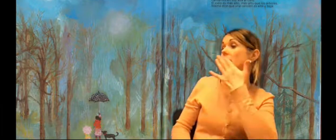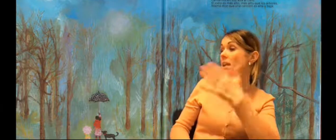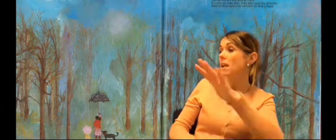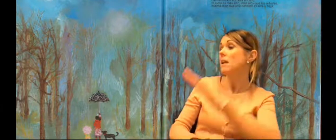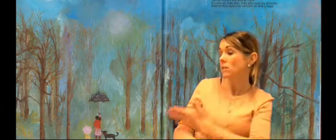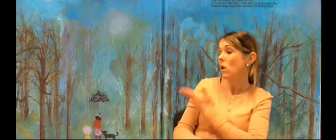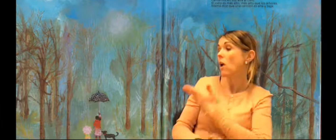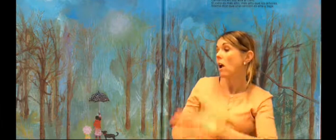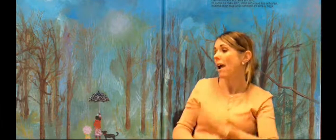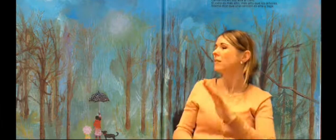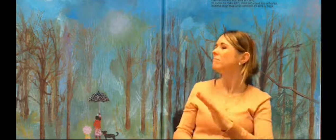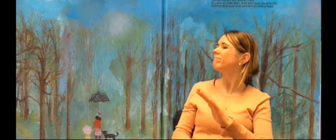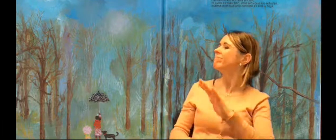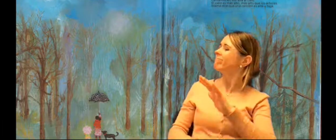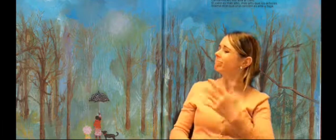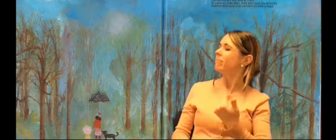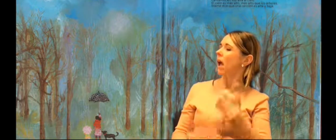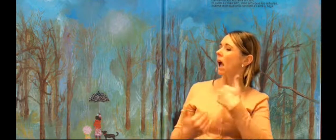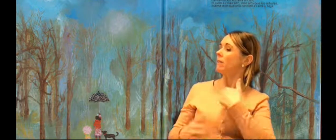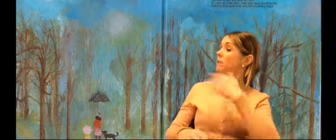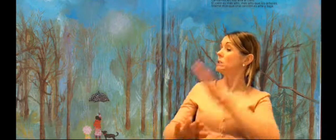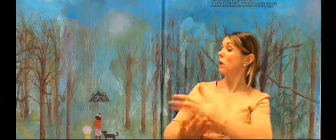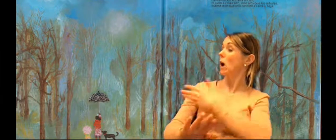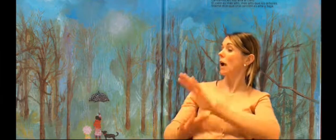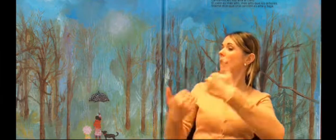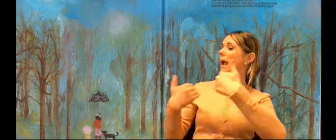you know, songs and singing.